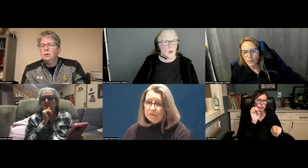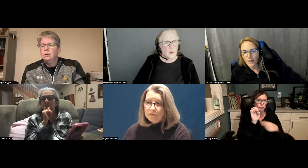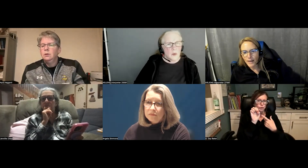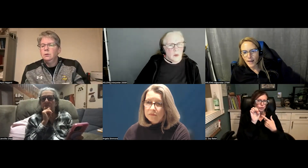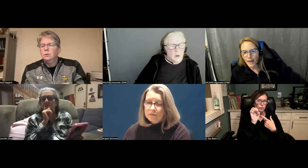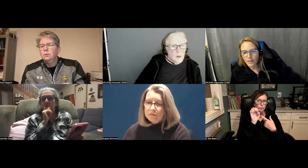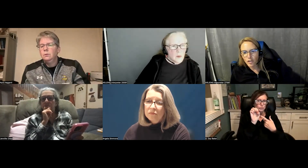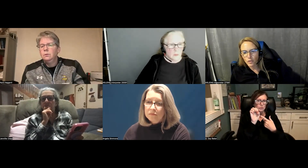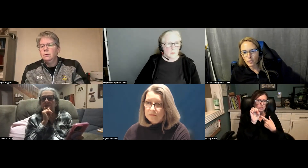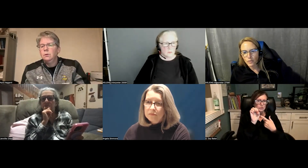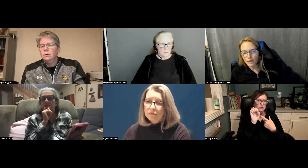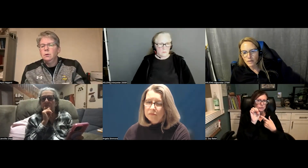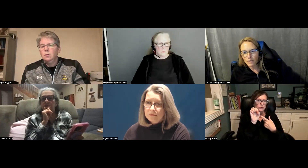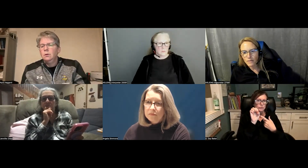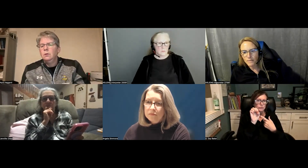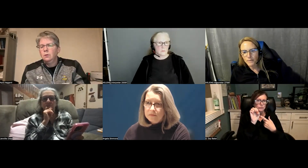I'm Oh. looking at June. Is